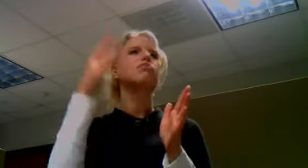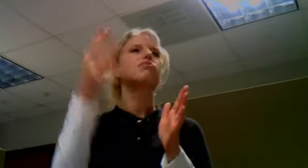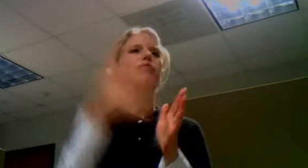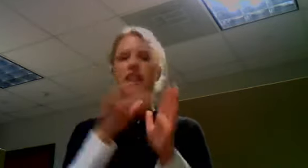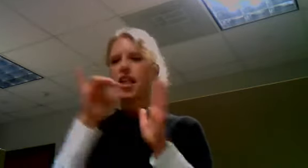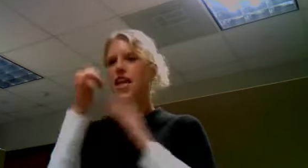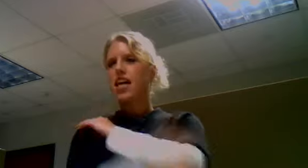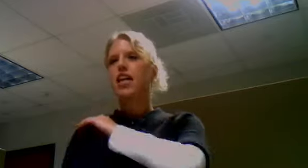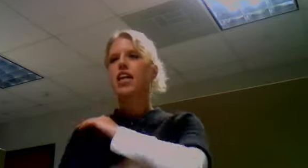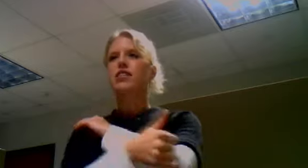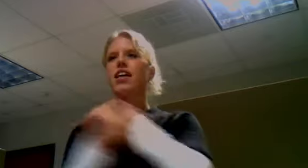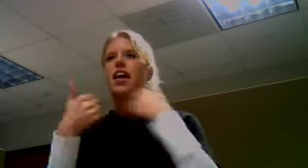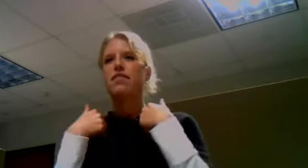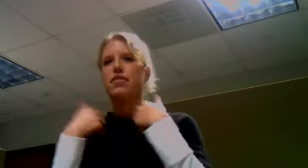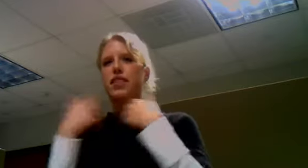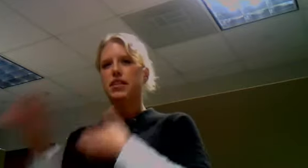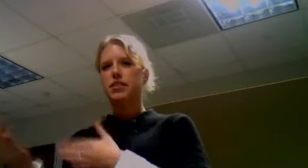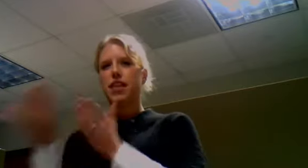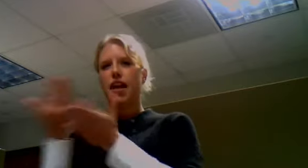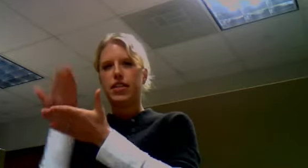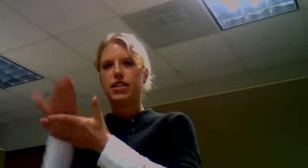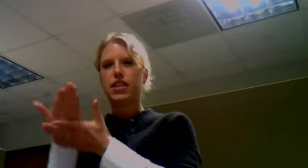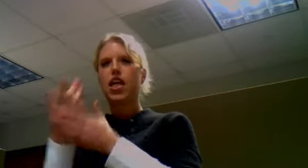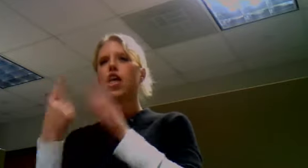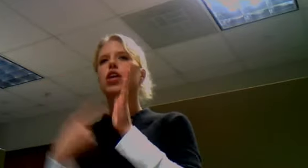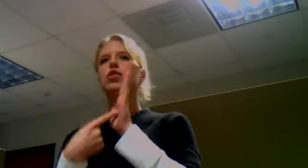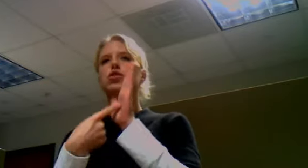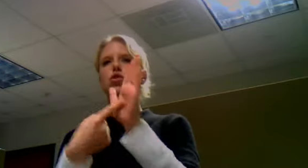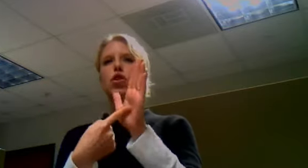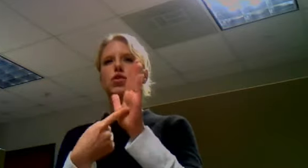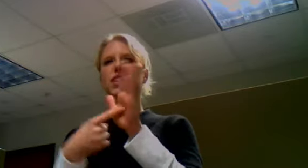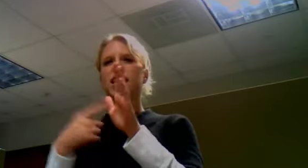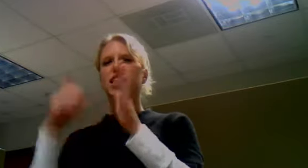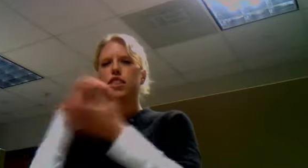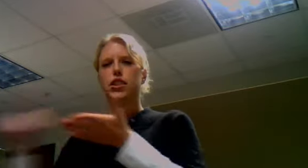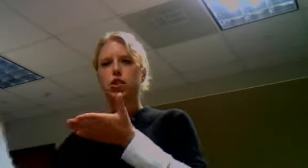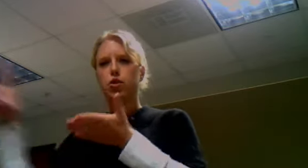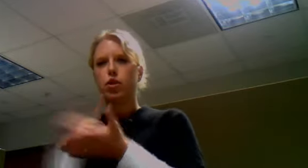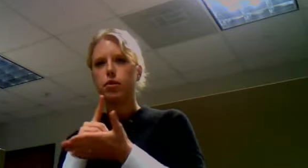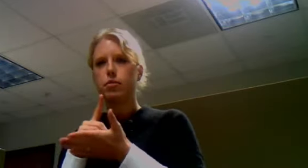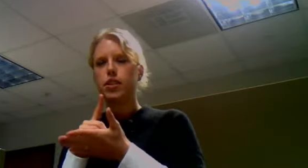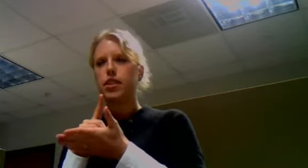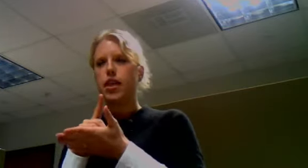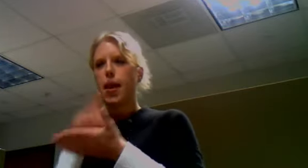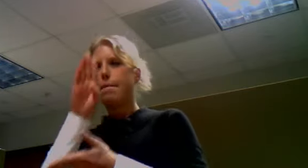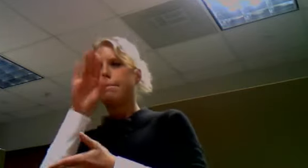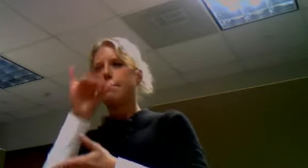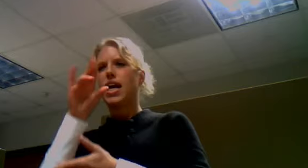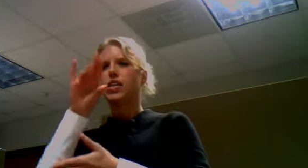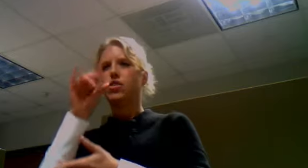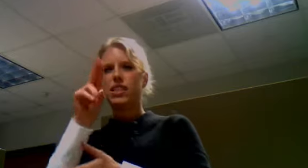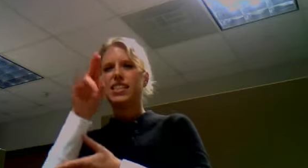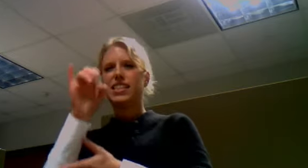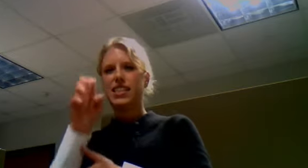pattern. It shows the systematic discrimination and biases in the Indian society against